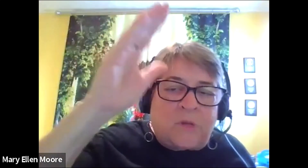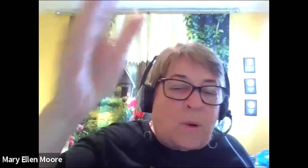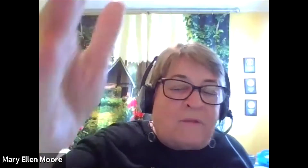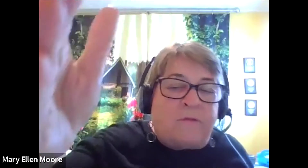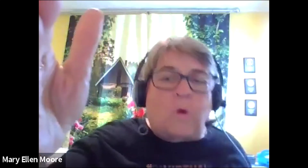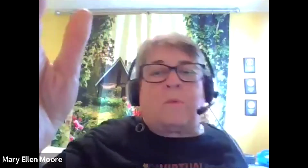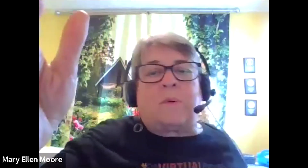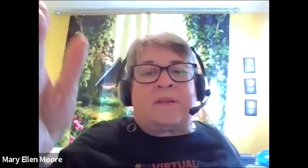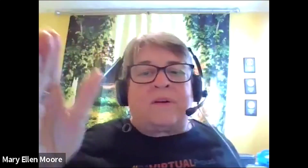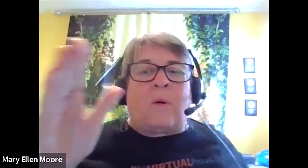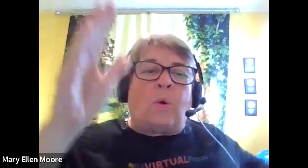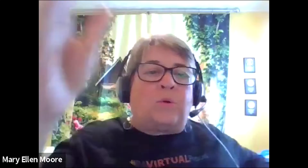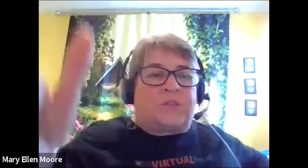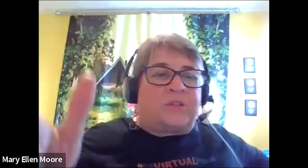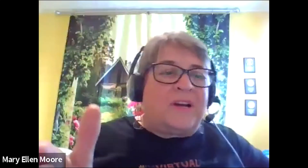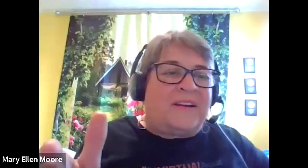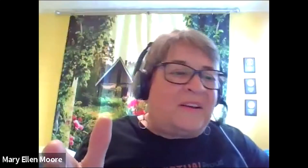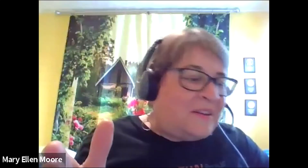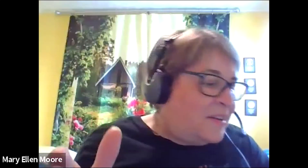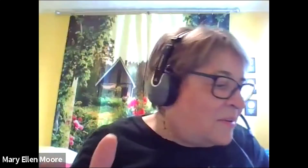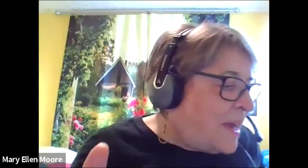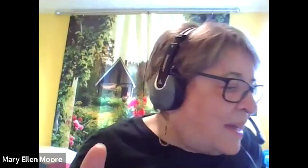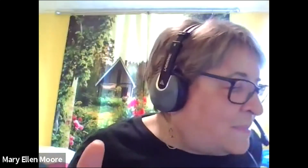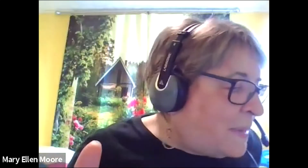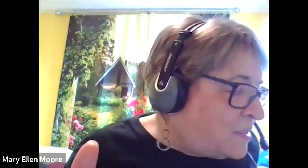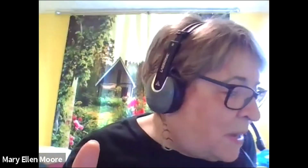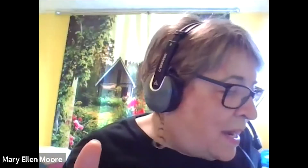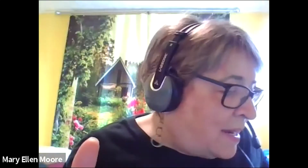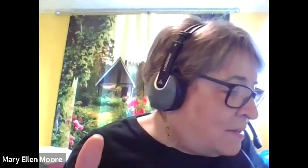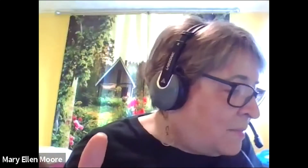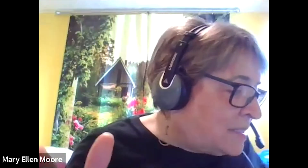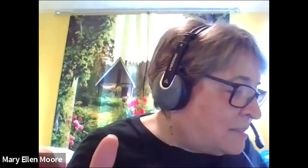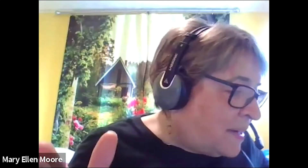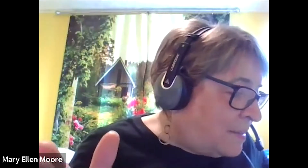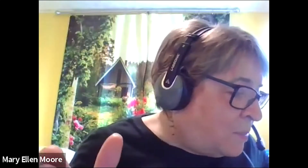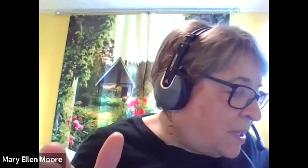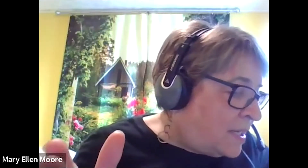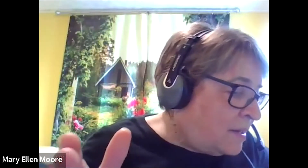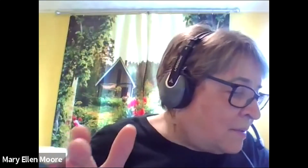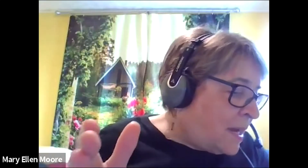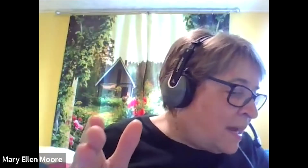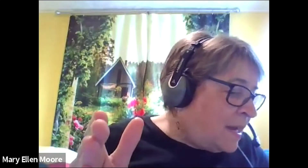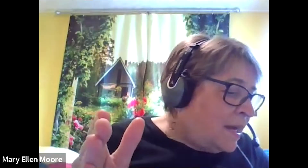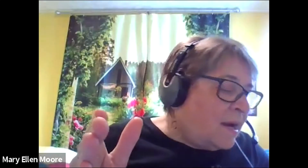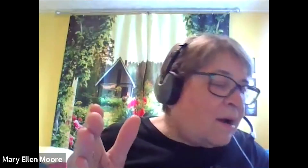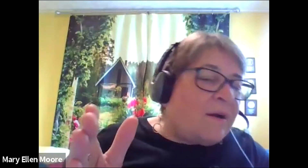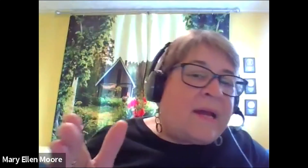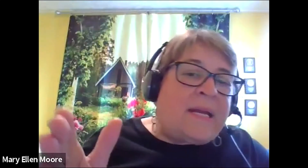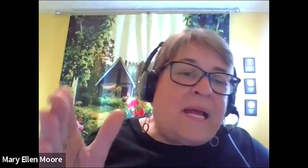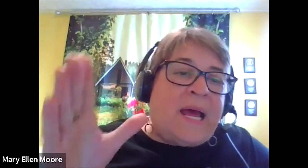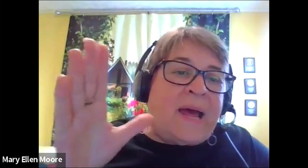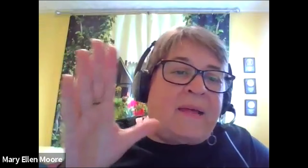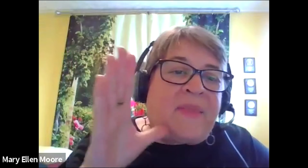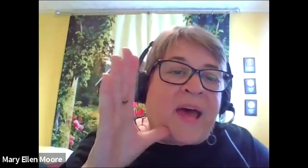going forward. They're older. Okay. Is best way to put it. Okay. All right. And